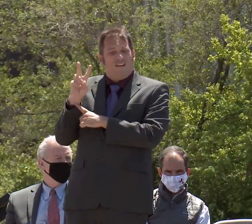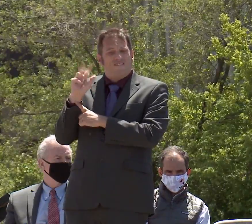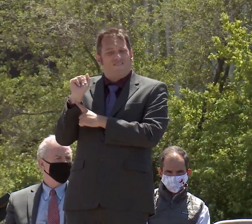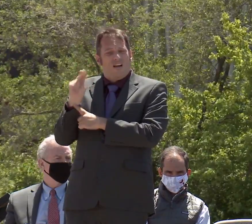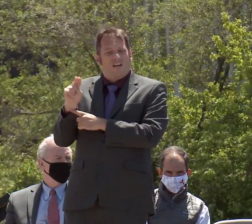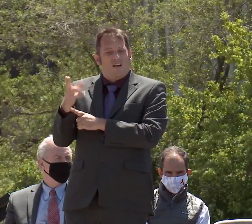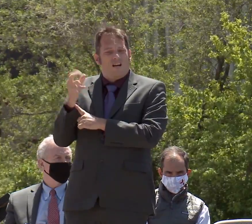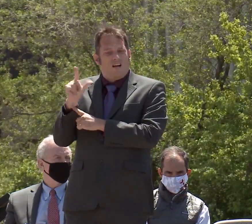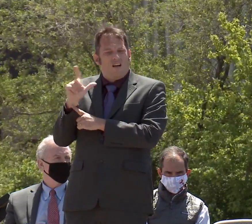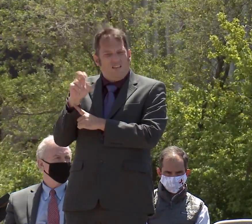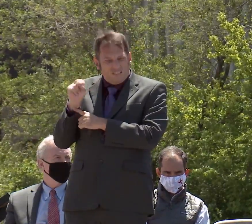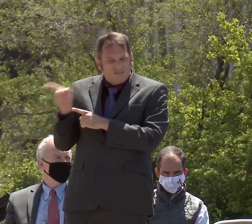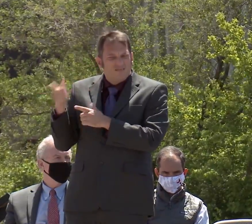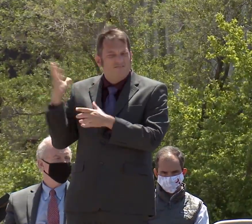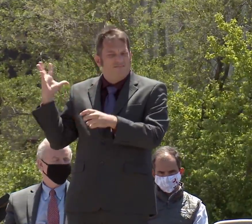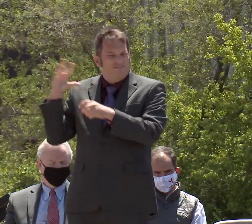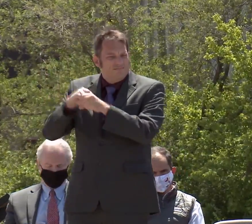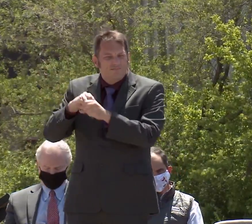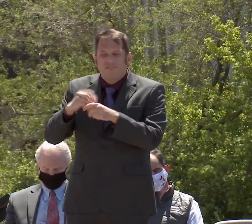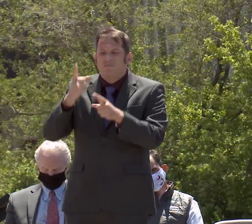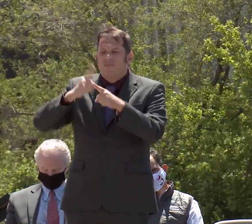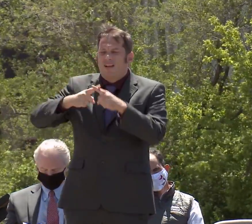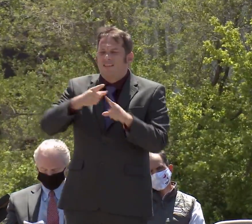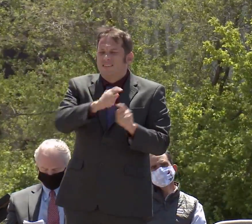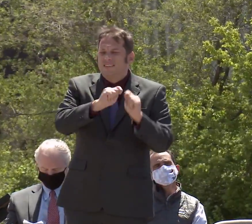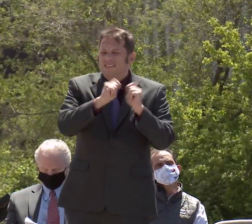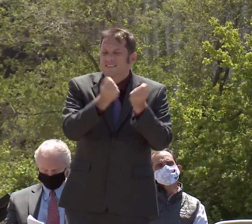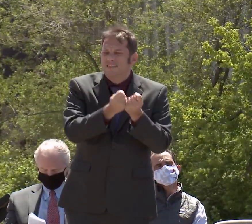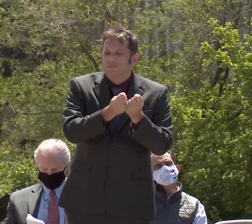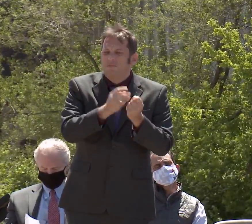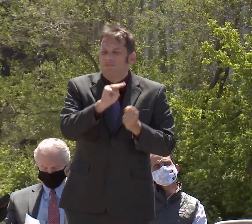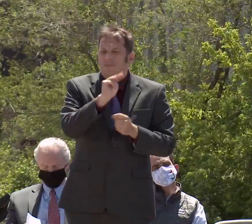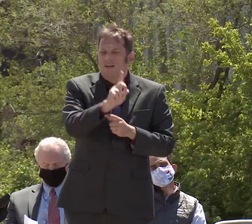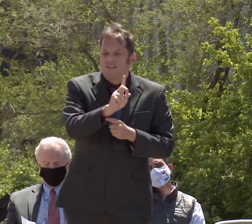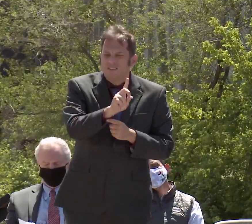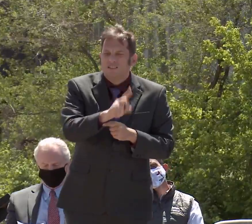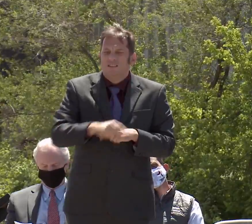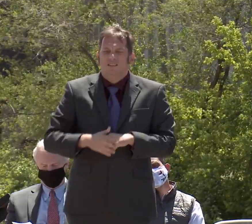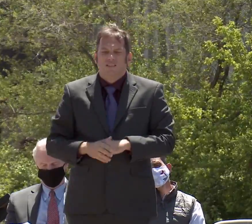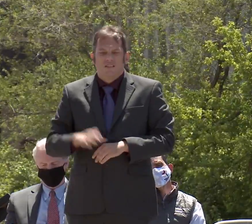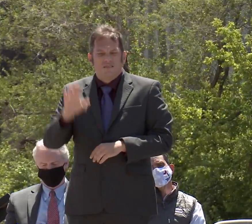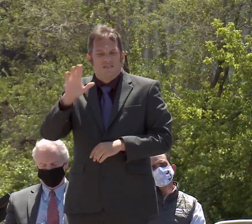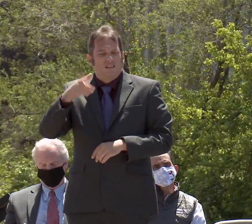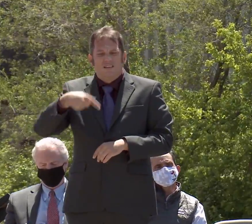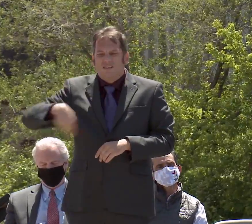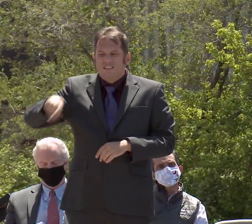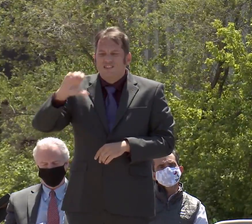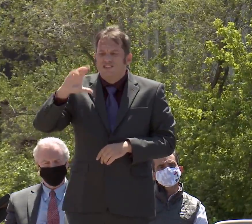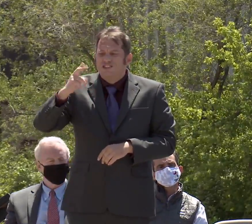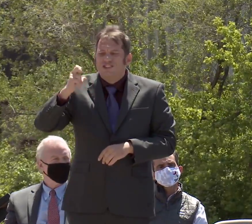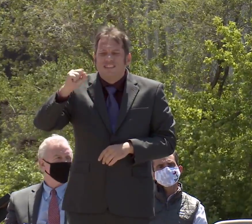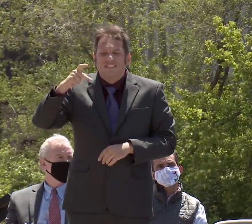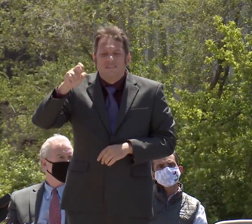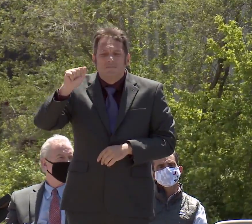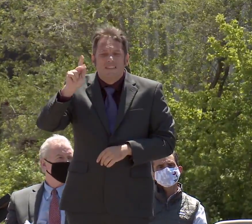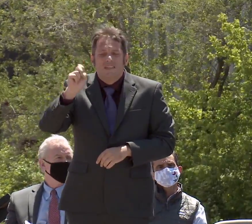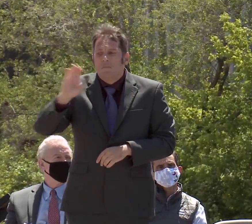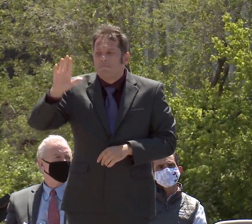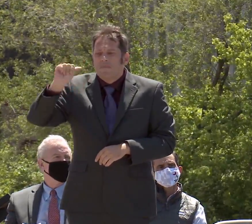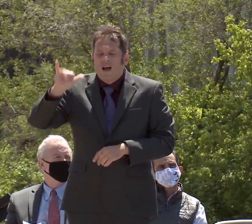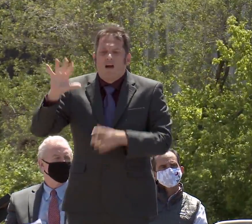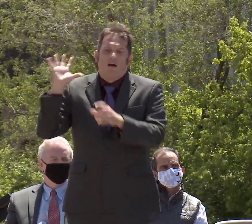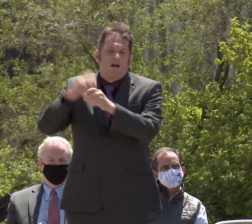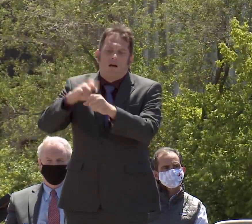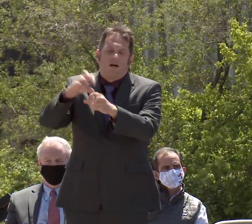Maryland, the Chesapeake Bay, appropriation issues, and the list goes on and on and on. And to Congressman Sarbanes, with Bridget